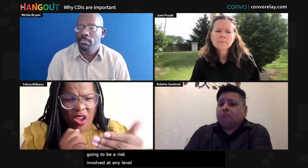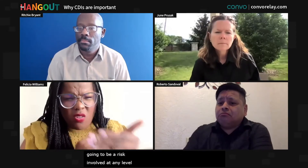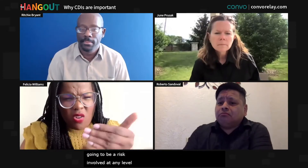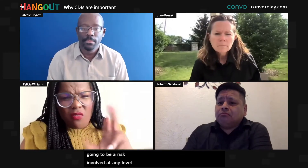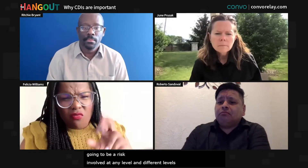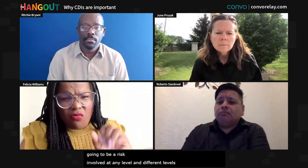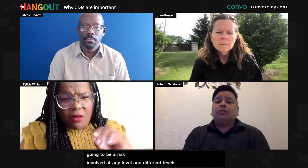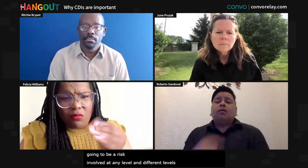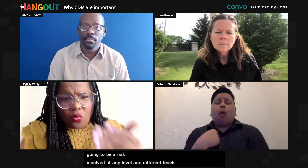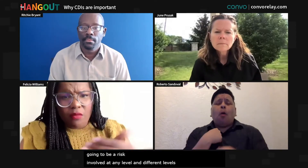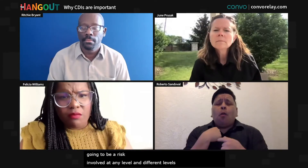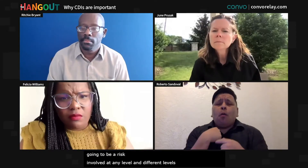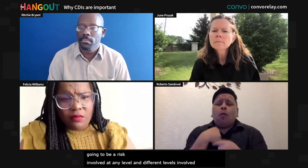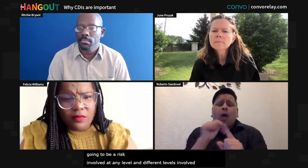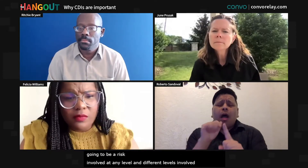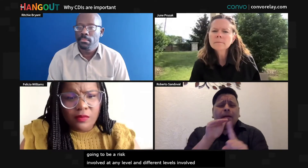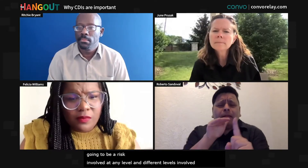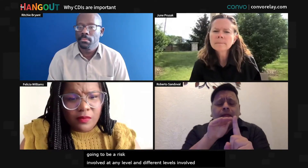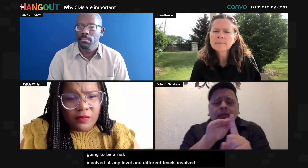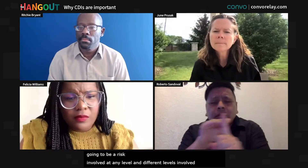Oh, Felicia.